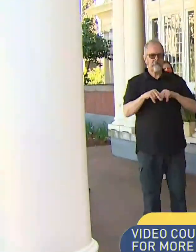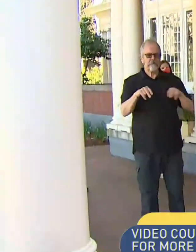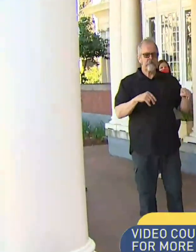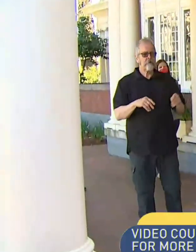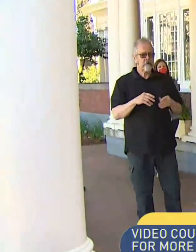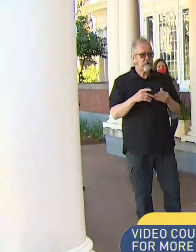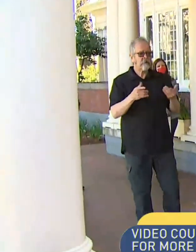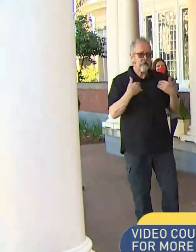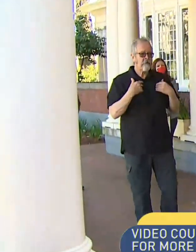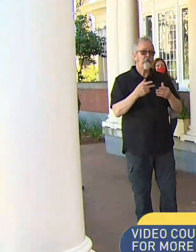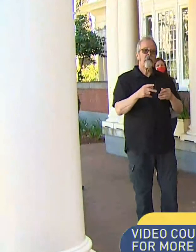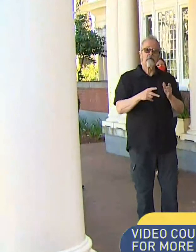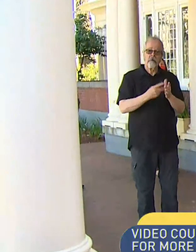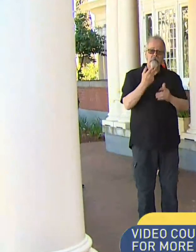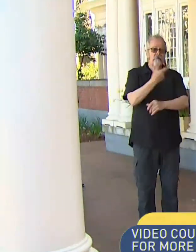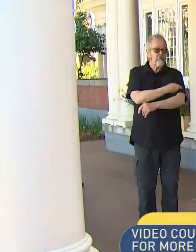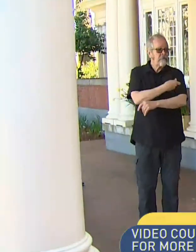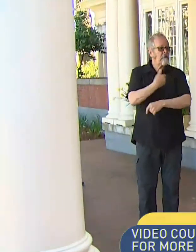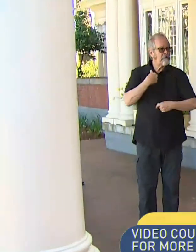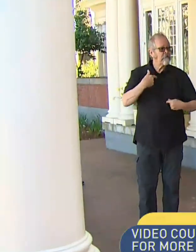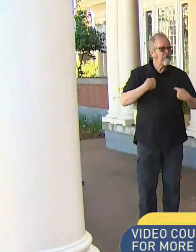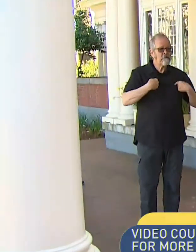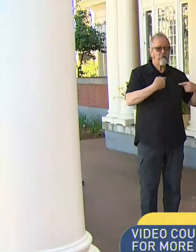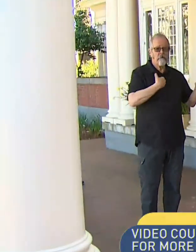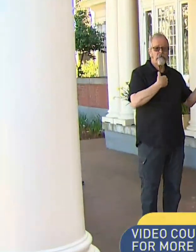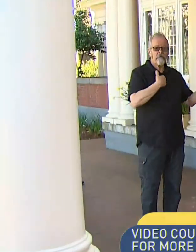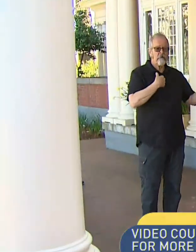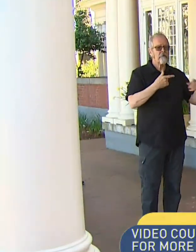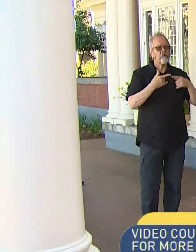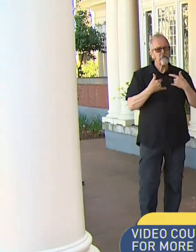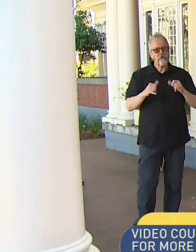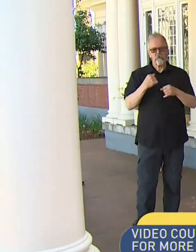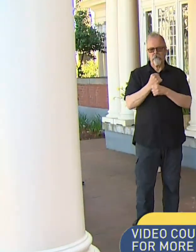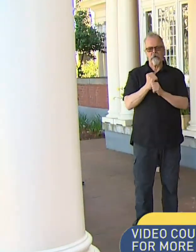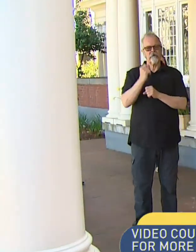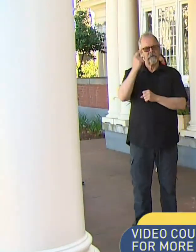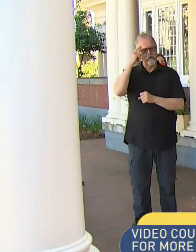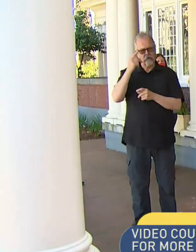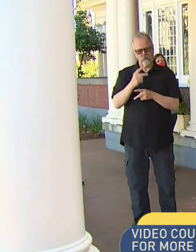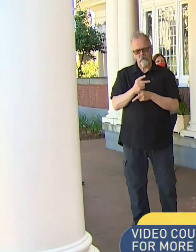even though I've been doubly vaccinated, it still makes sense to be careful around people.